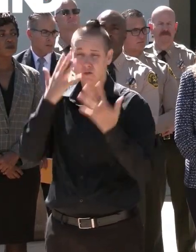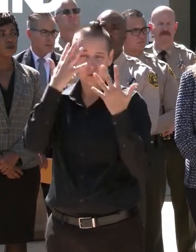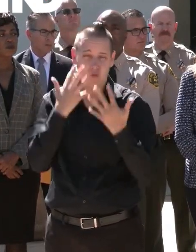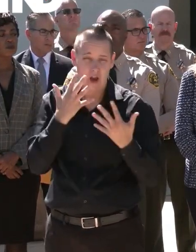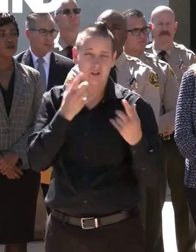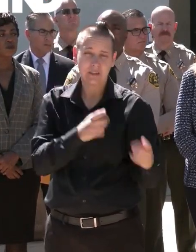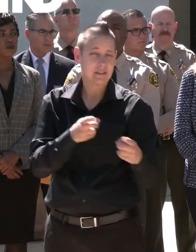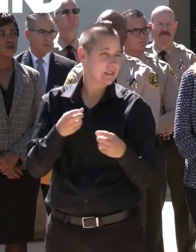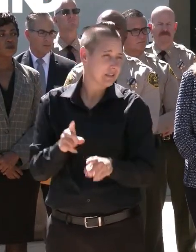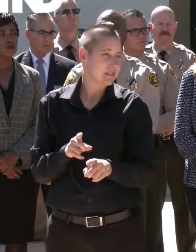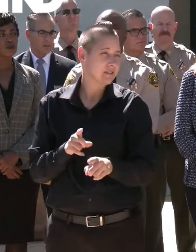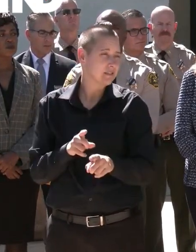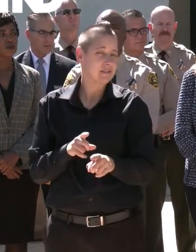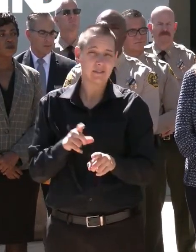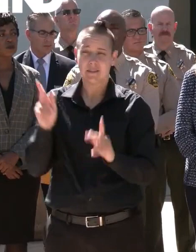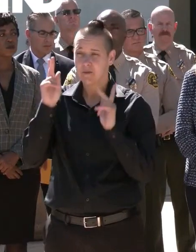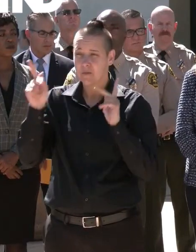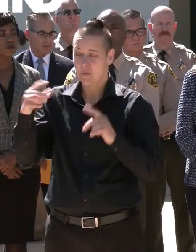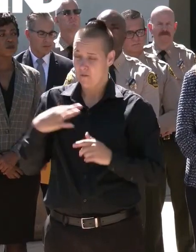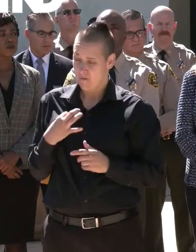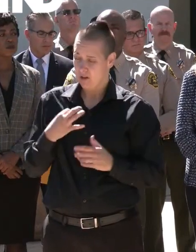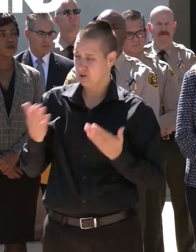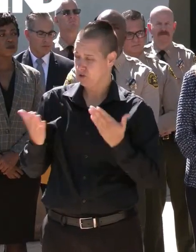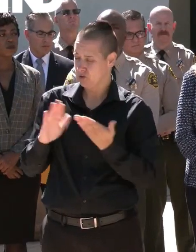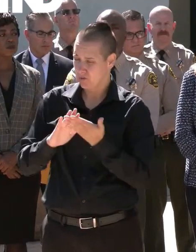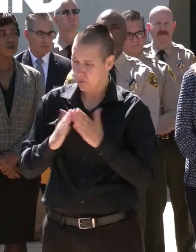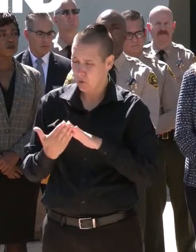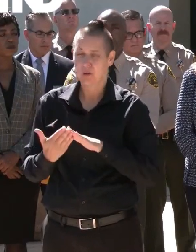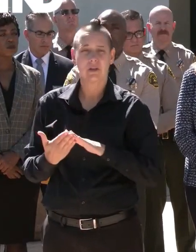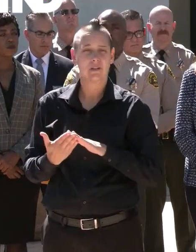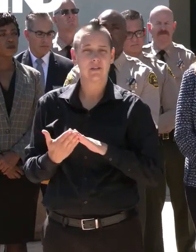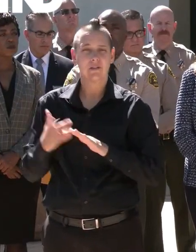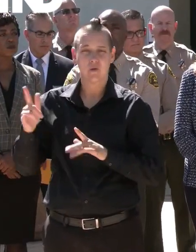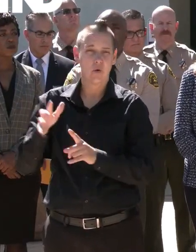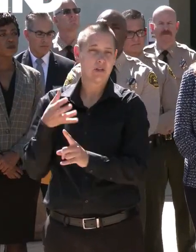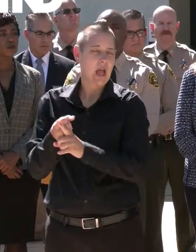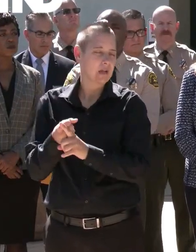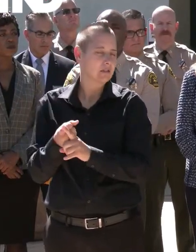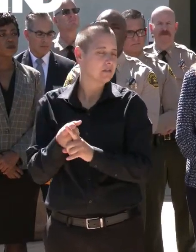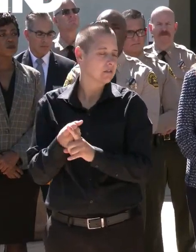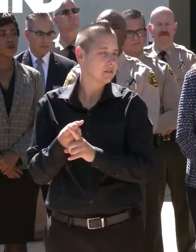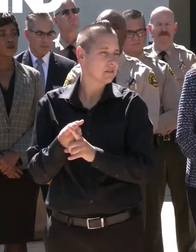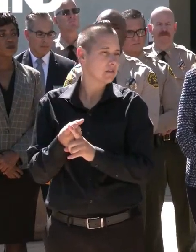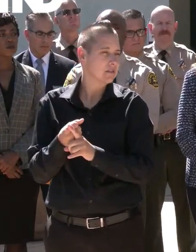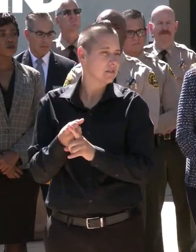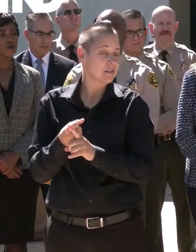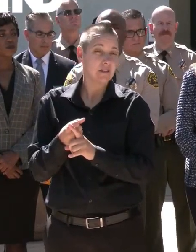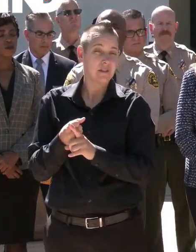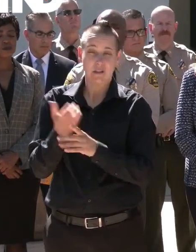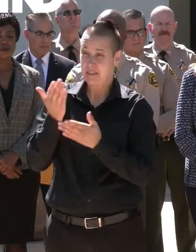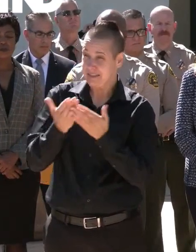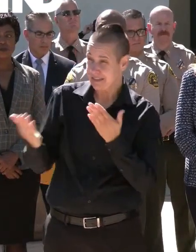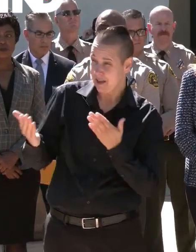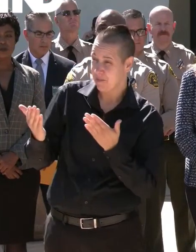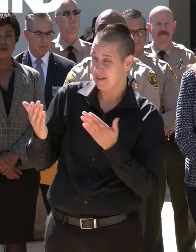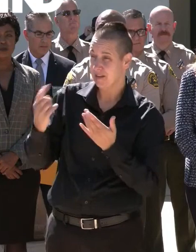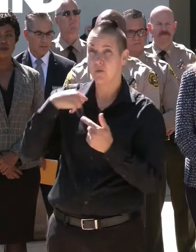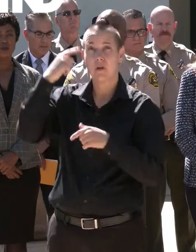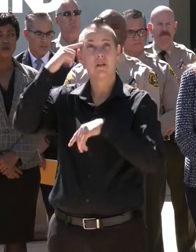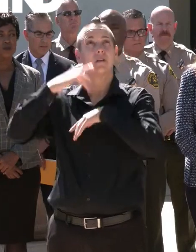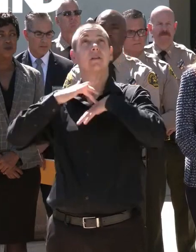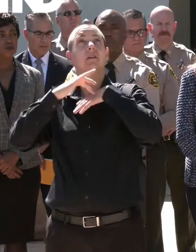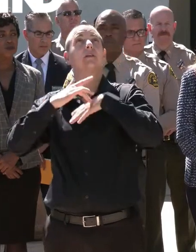tragic incidents of people who volunteer to serve their community who are attacked. Is it something that is always on our